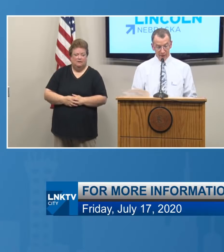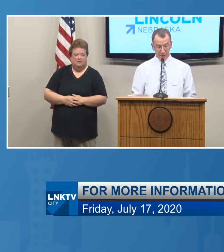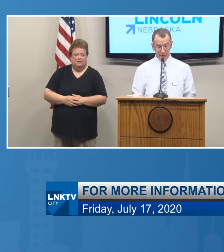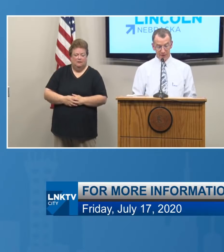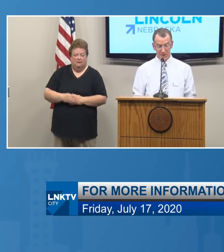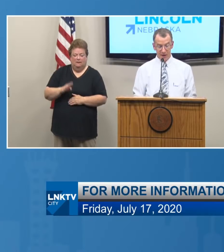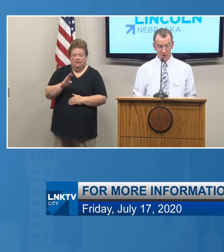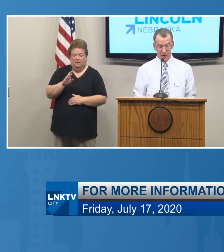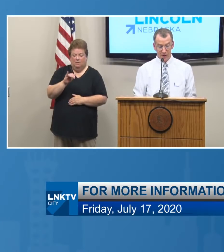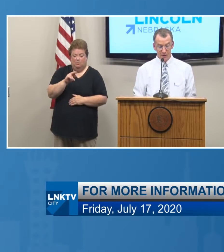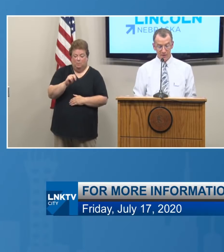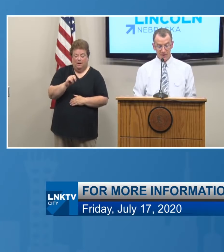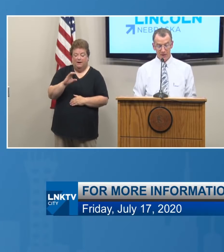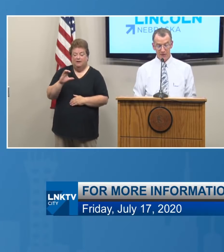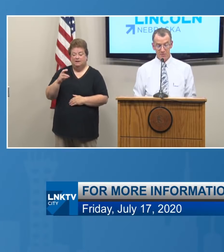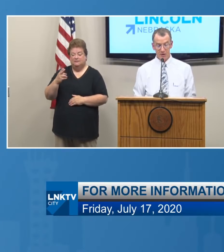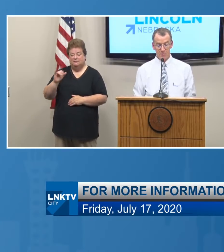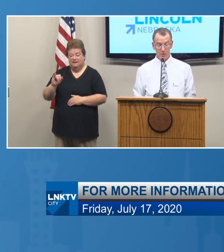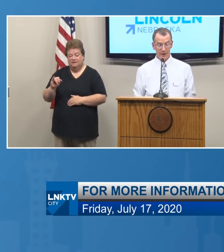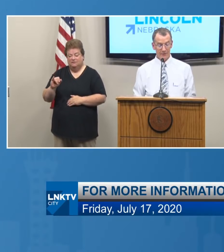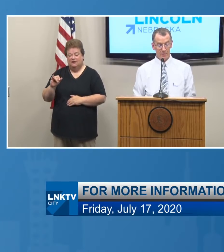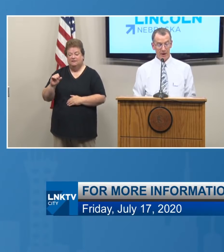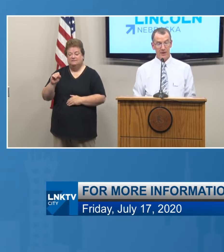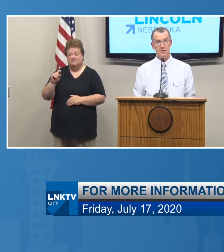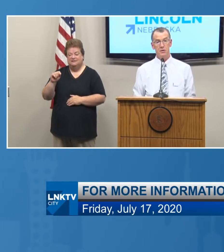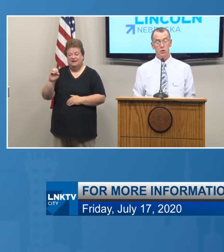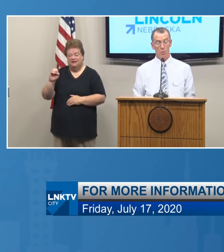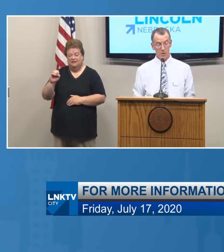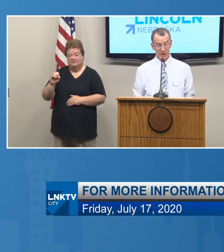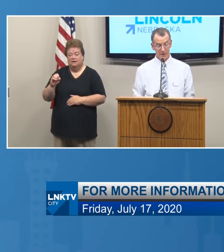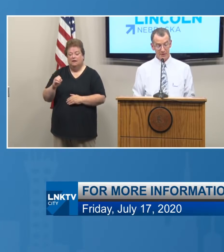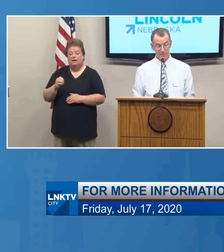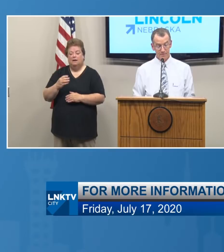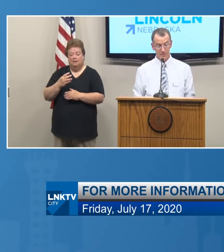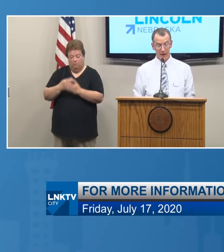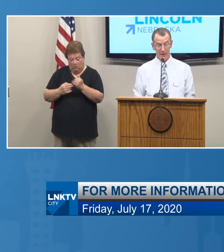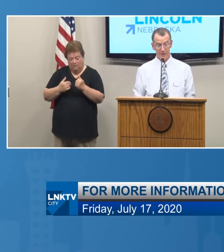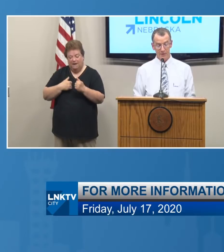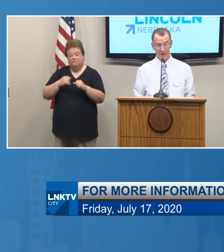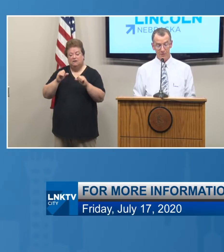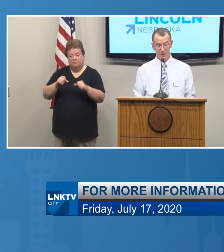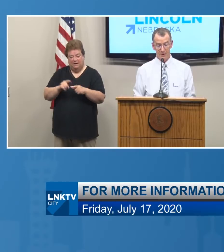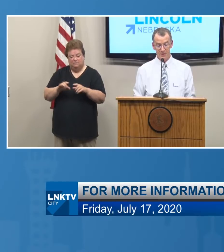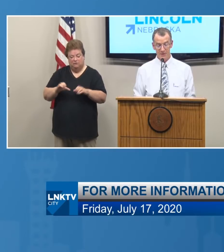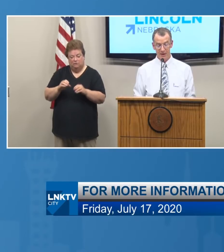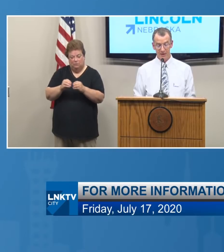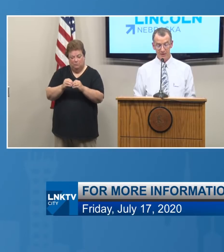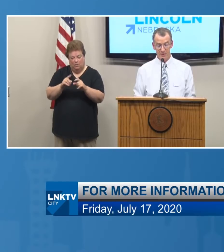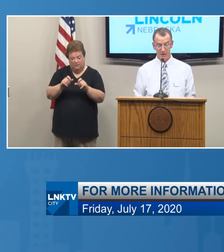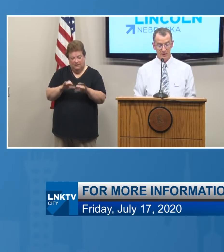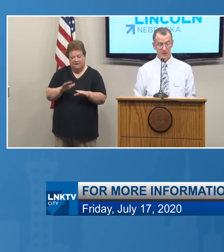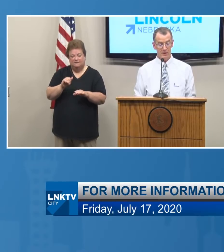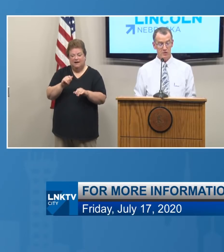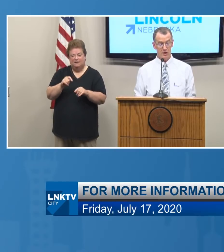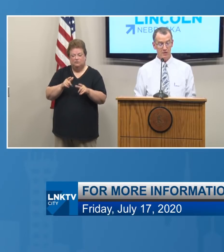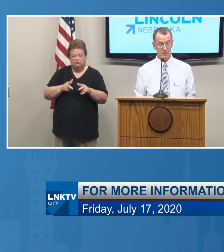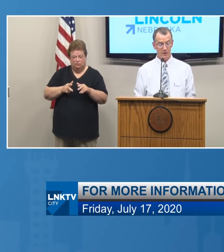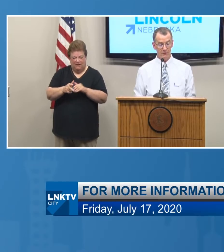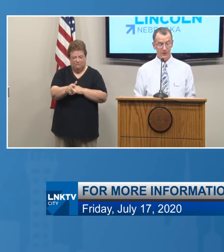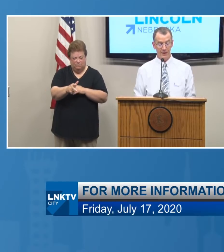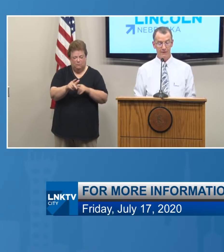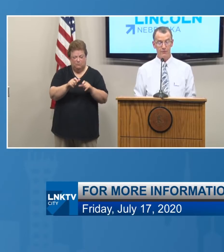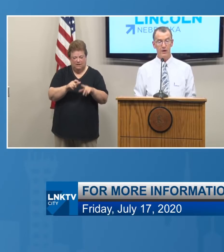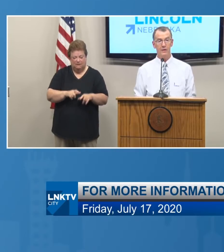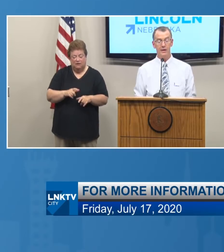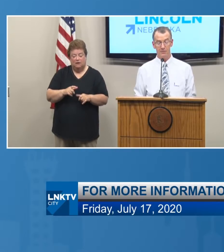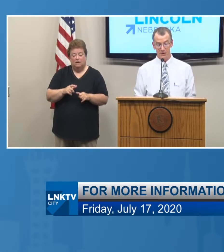Bryan Health and CHI St. Elizabeth both have capacity to do more testing at their drive-through testing sites. To get started, you can